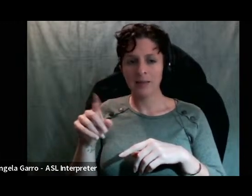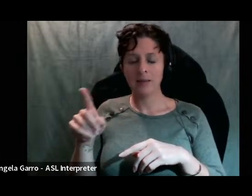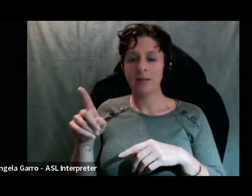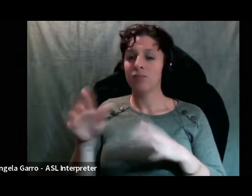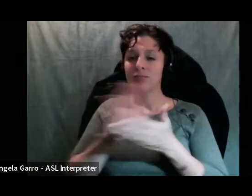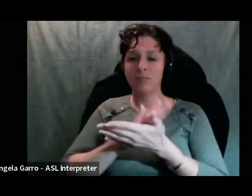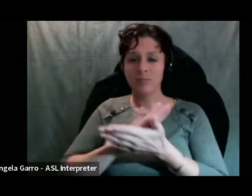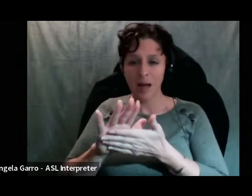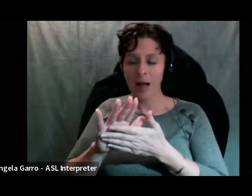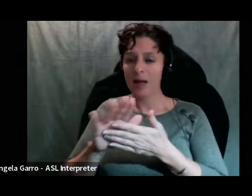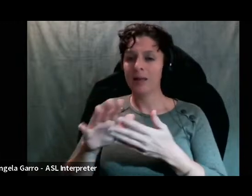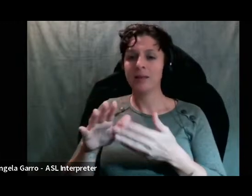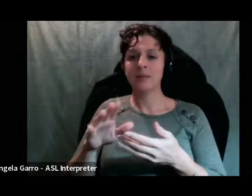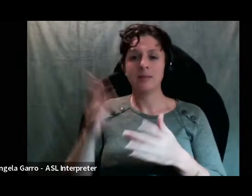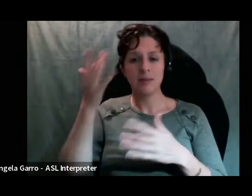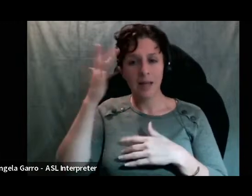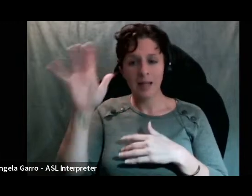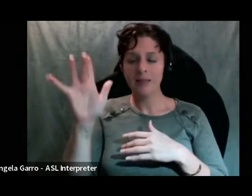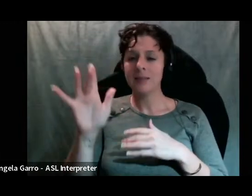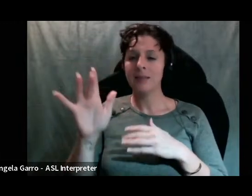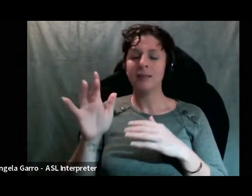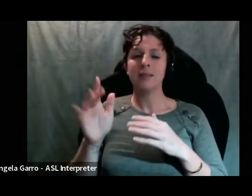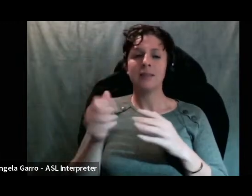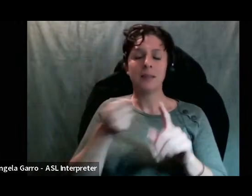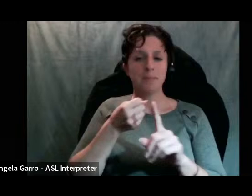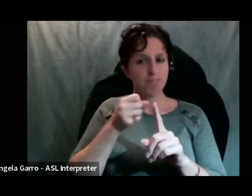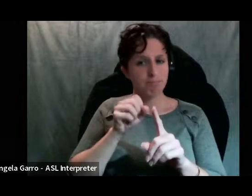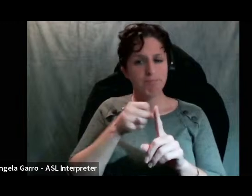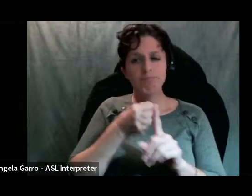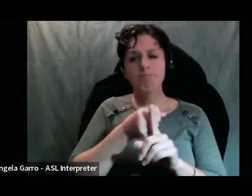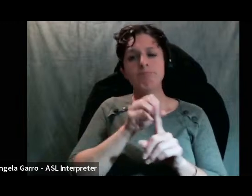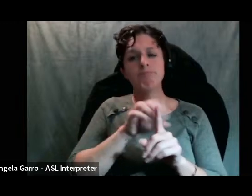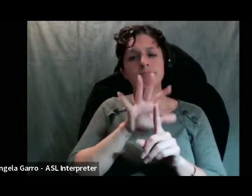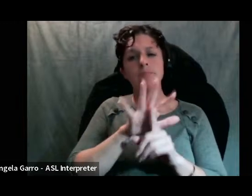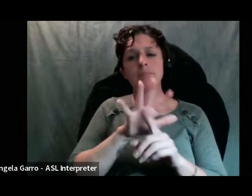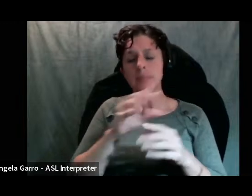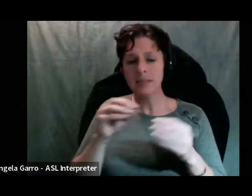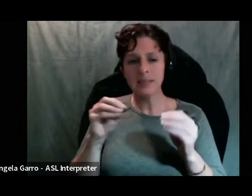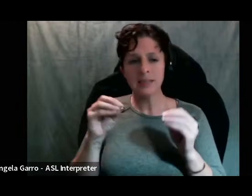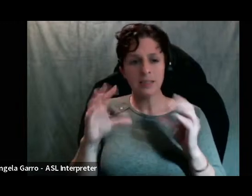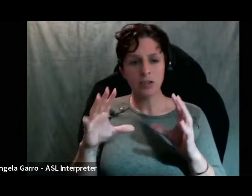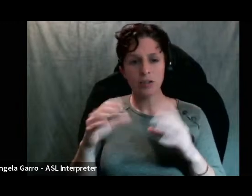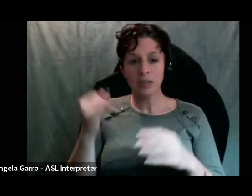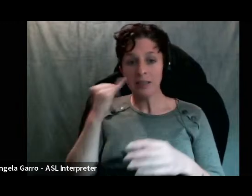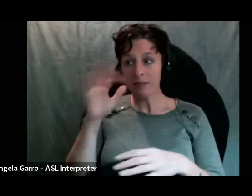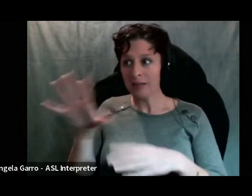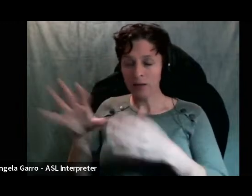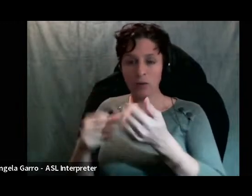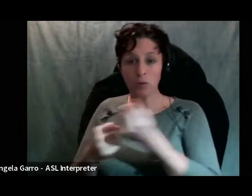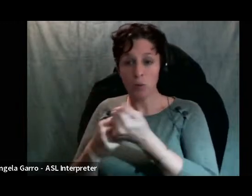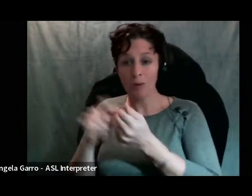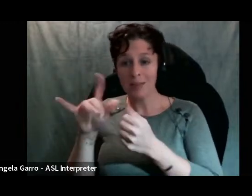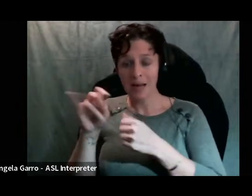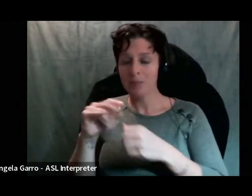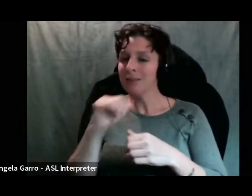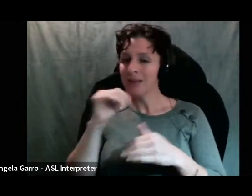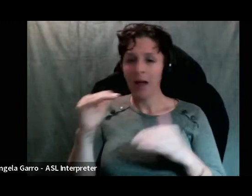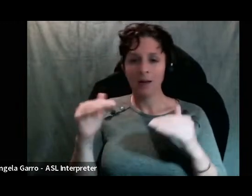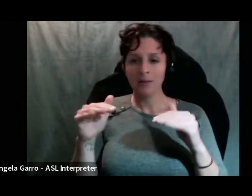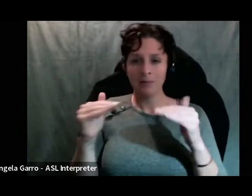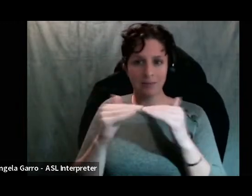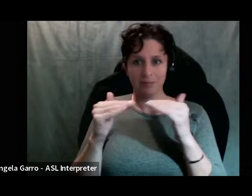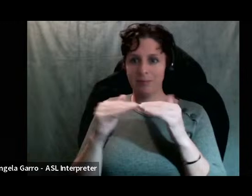teacher who I know well. If it wouldn't be appropriate to fire a Jewish person for their support of Zionism, it is equally inappropriate to do so to